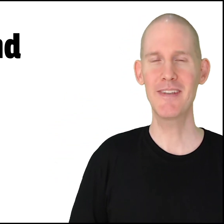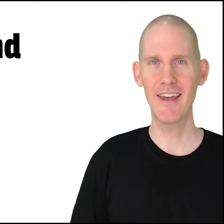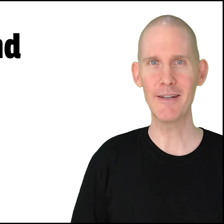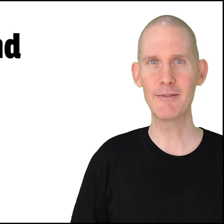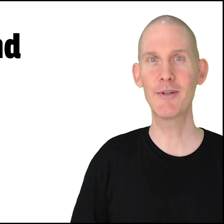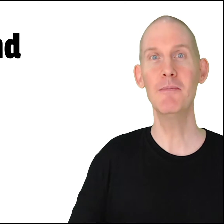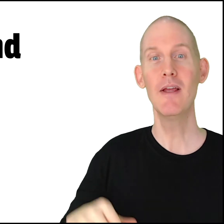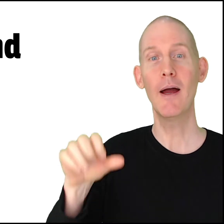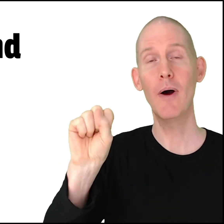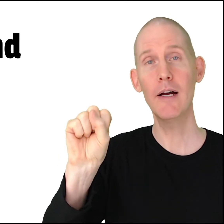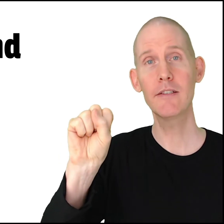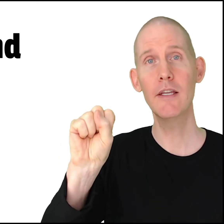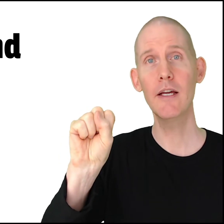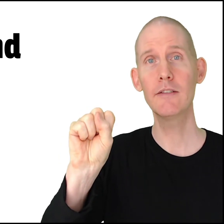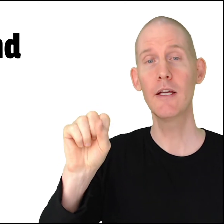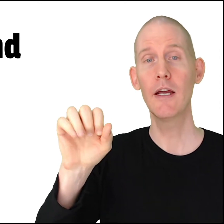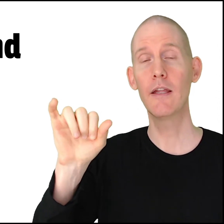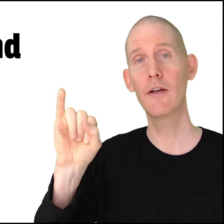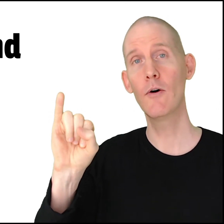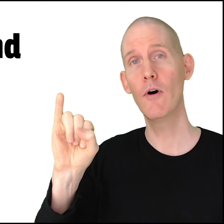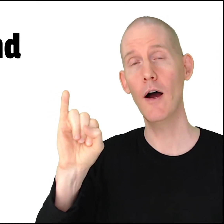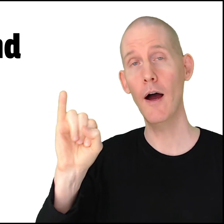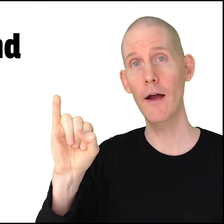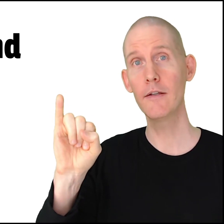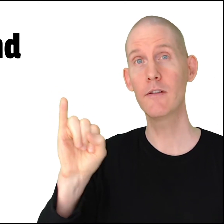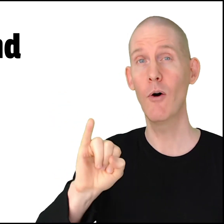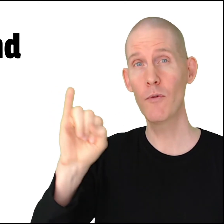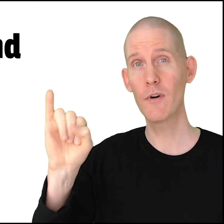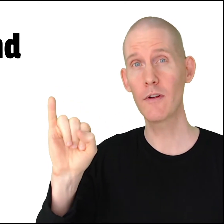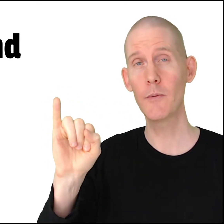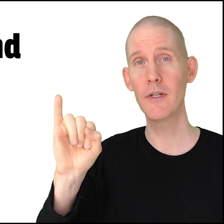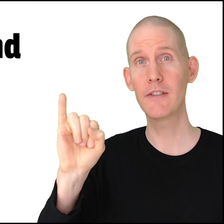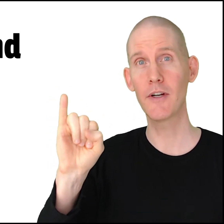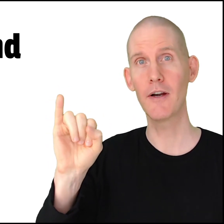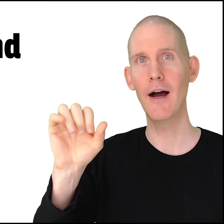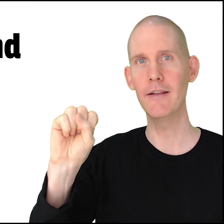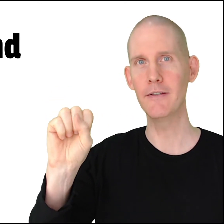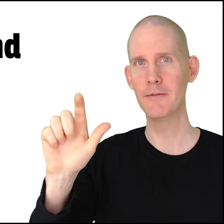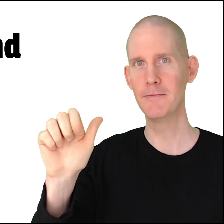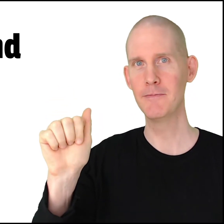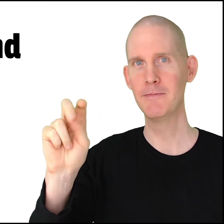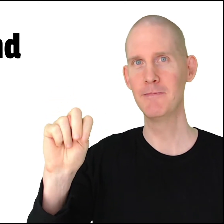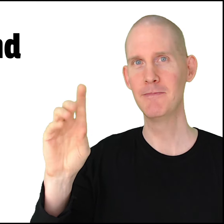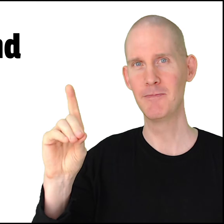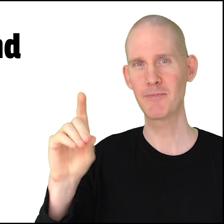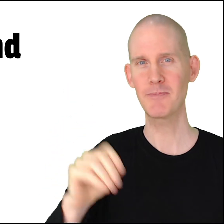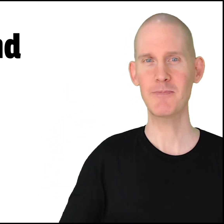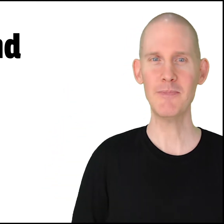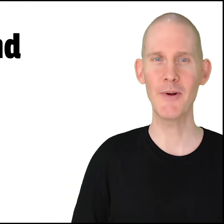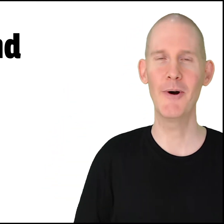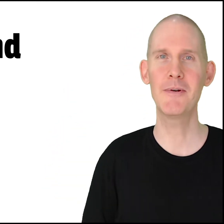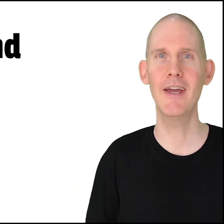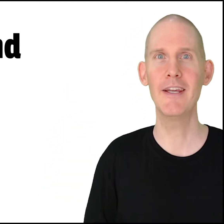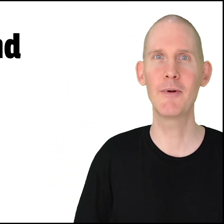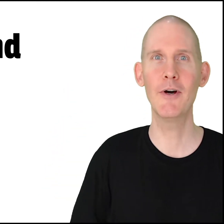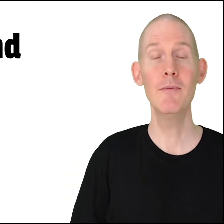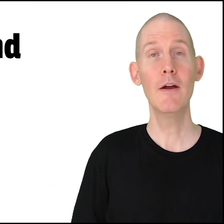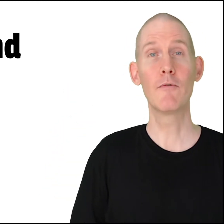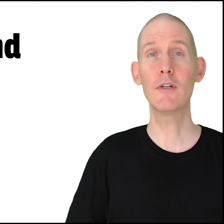Okay, so I pause on the S and then I go I over a little bit to start island. Okay, here we go. First, let's